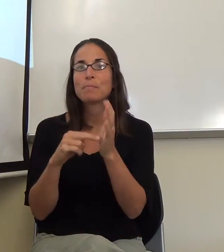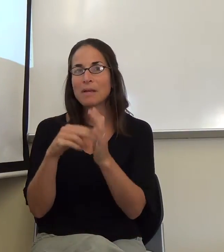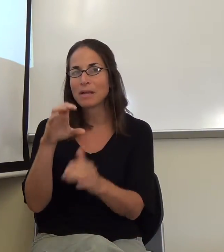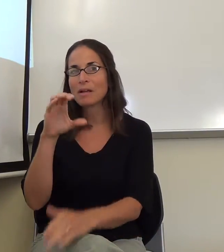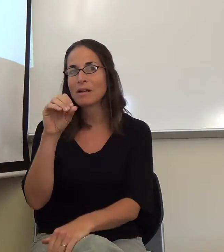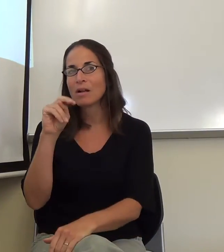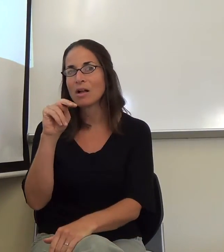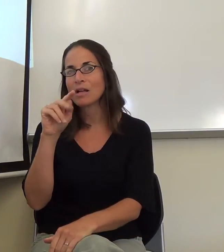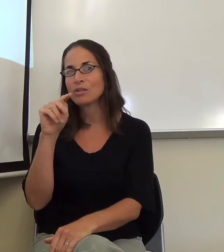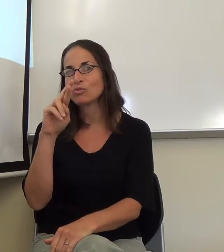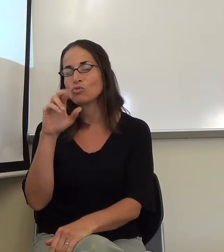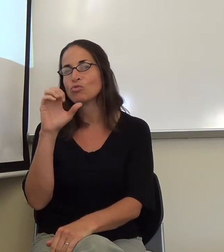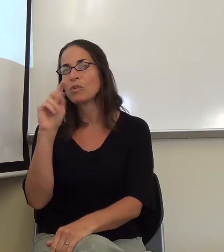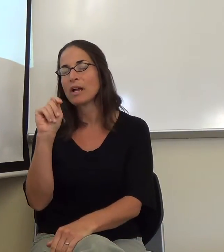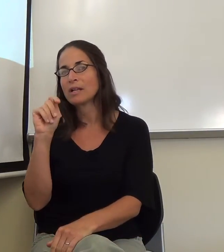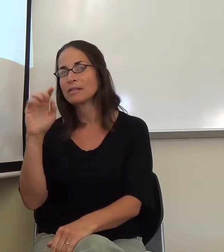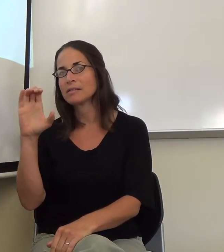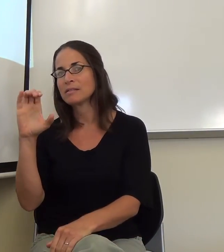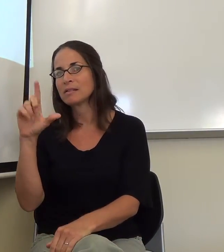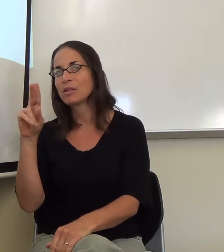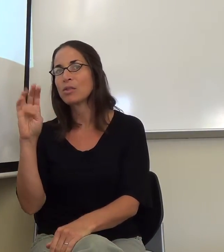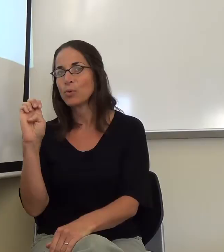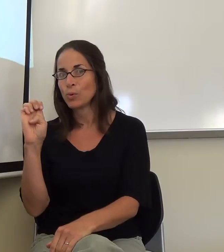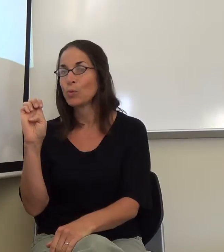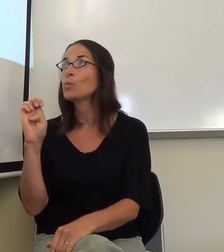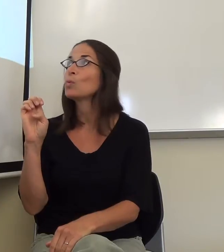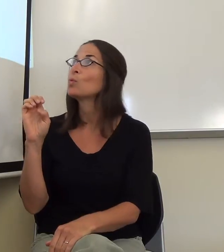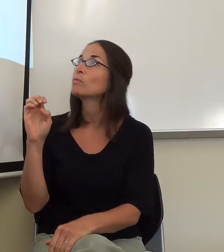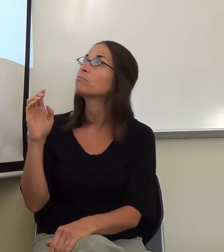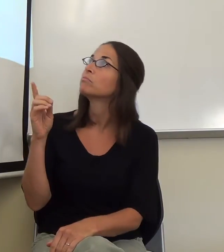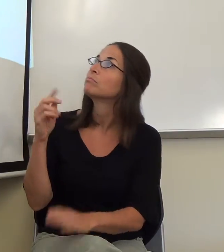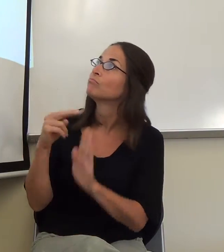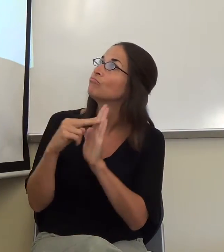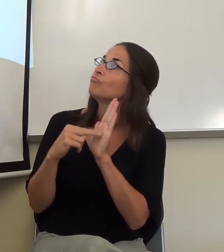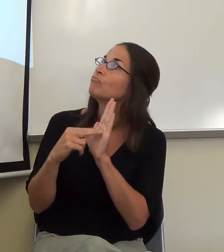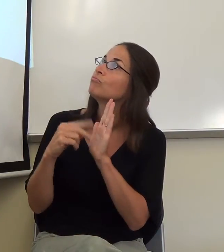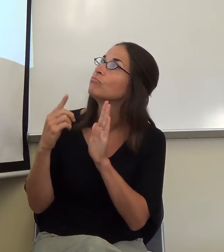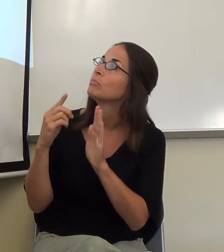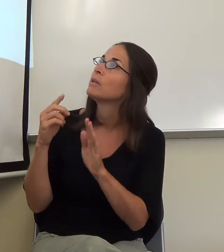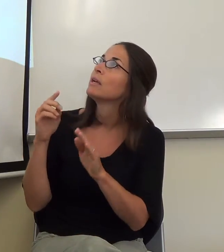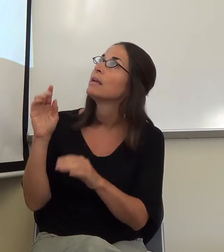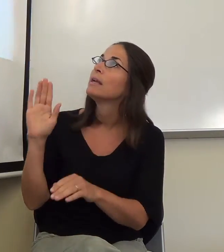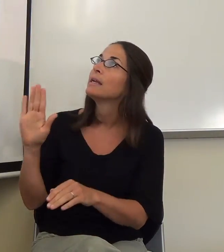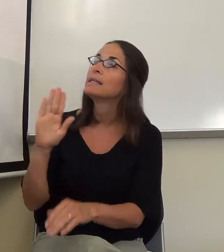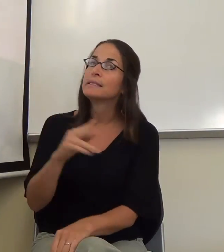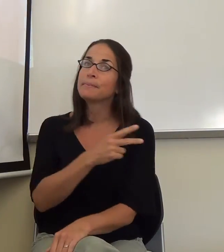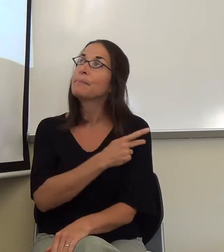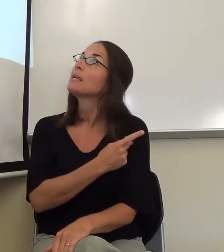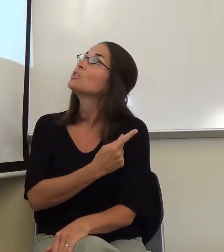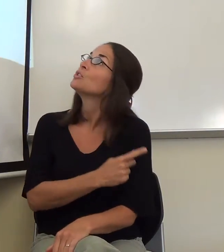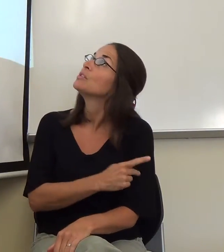Yes. His patients thought of the doctor as, how do you pronounce